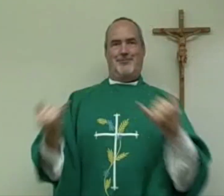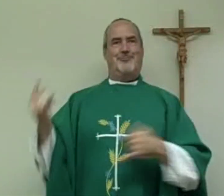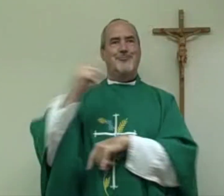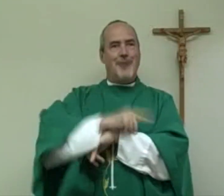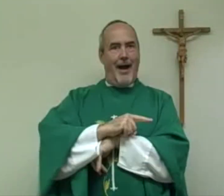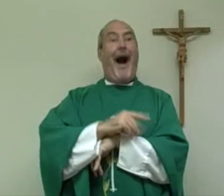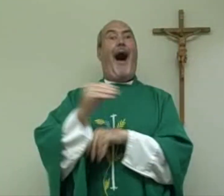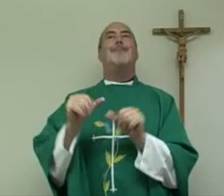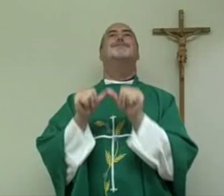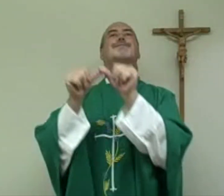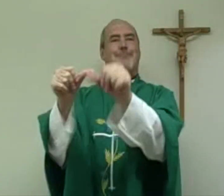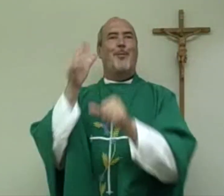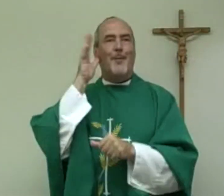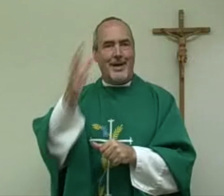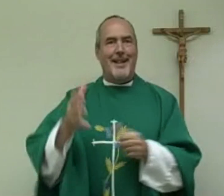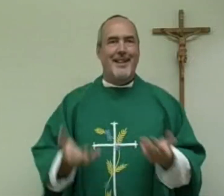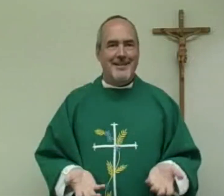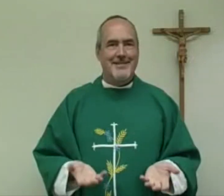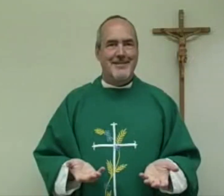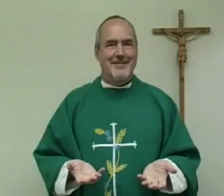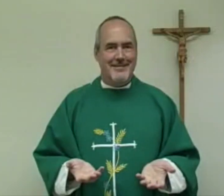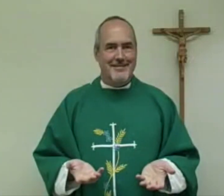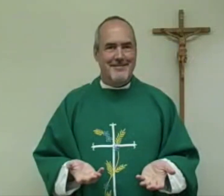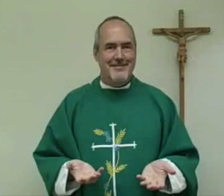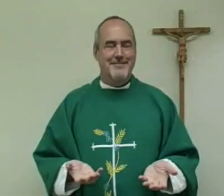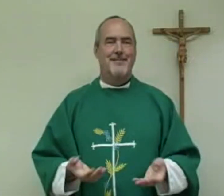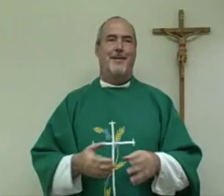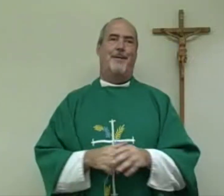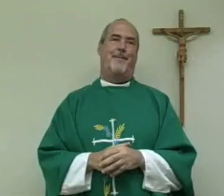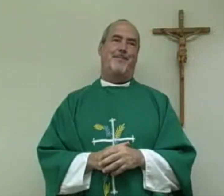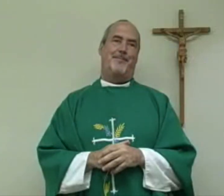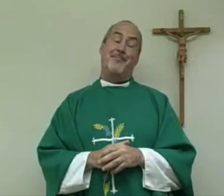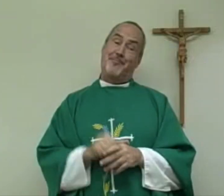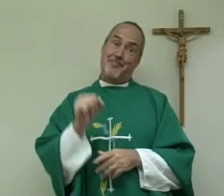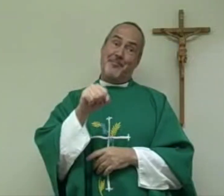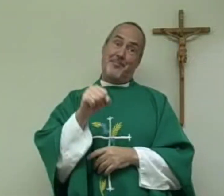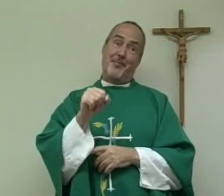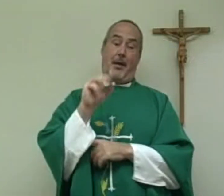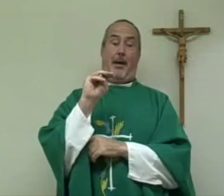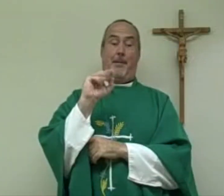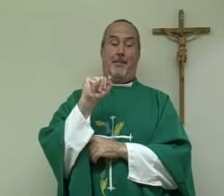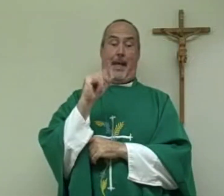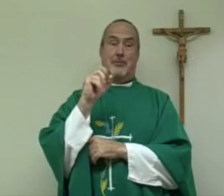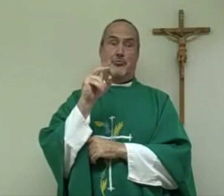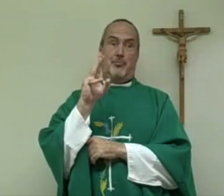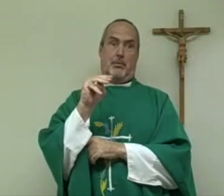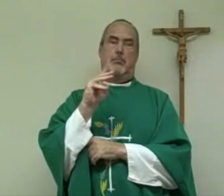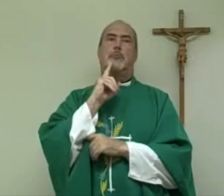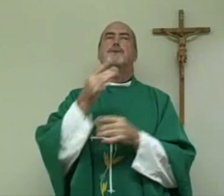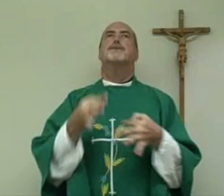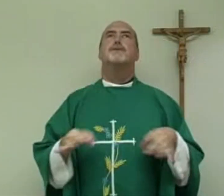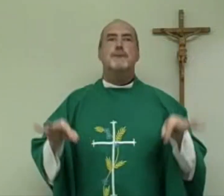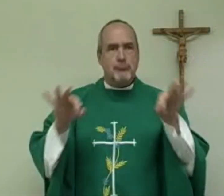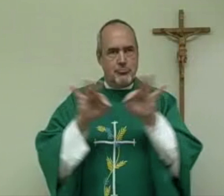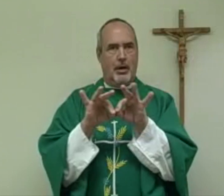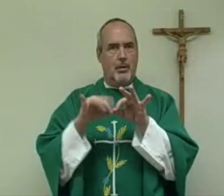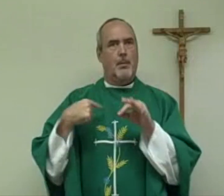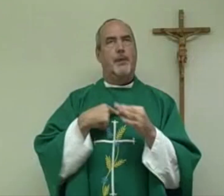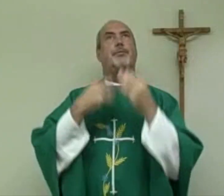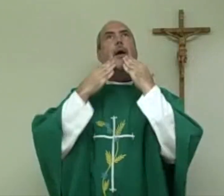generation to modern day, and will be passed on from generation to generation in the future. So the magisterium is